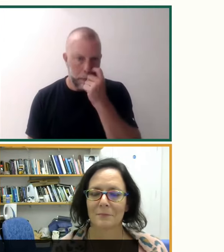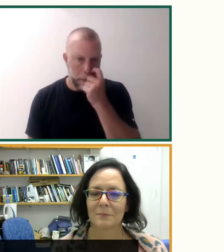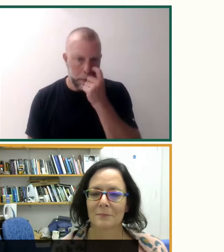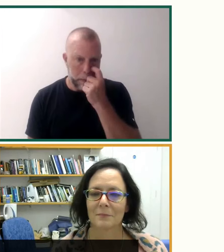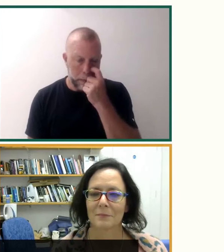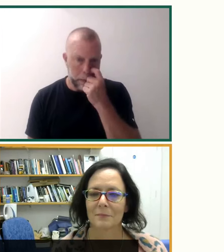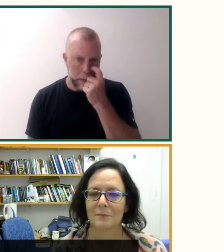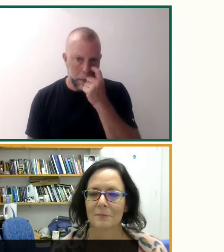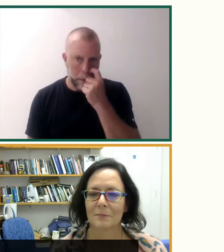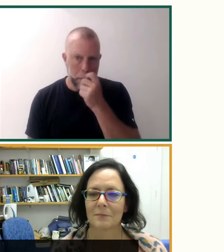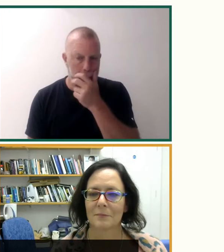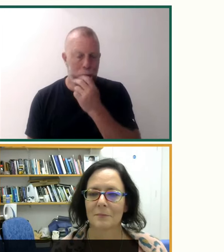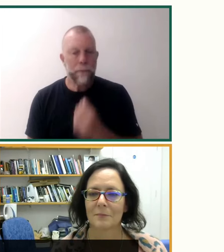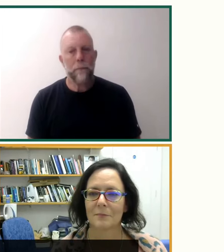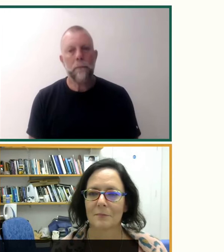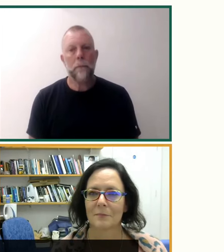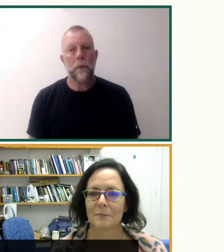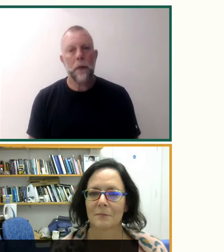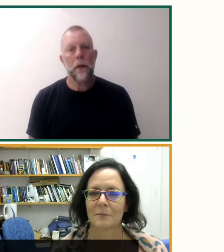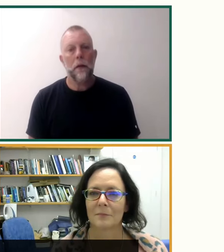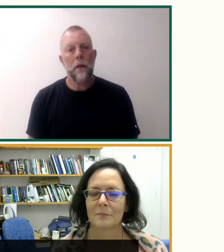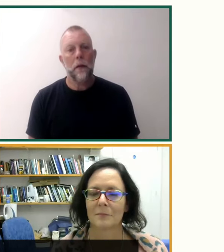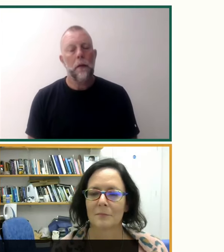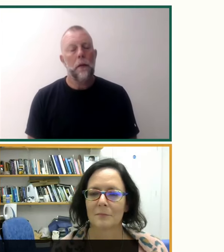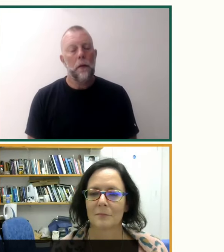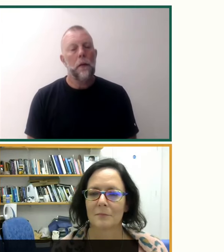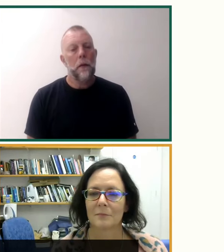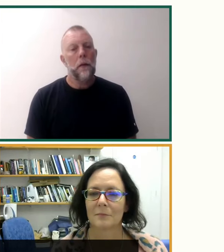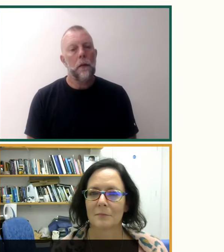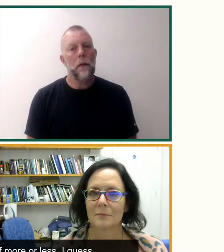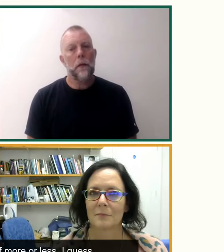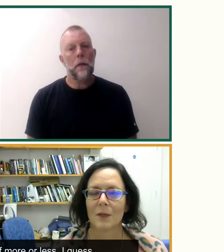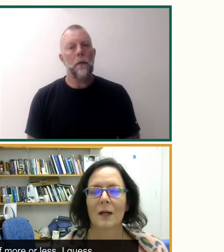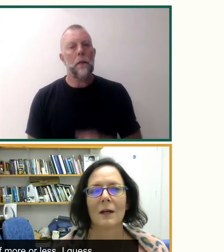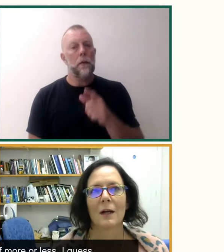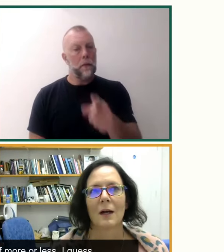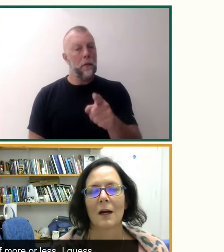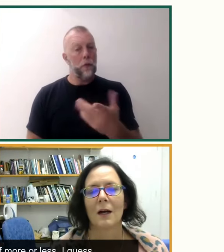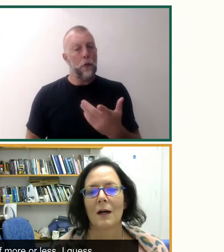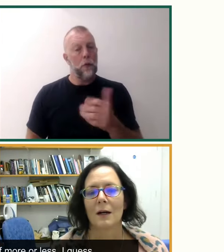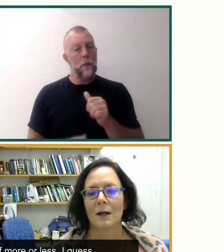more or less, I guess, empathetic or identifying clinicians?